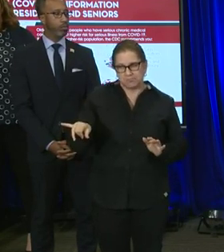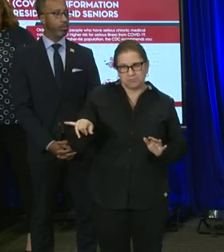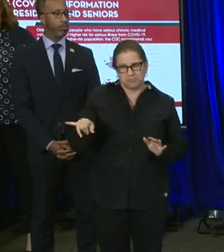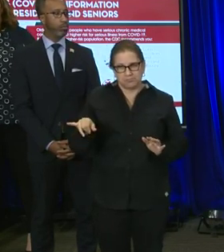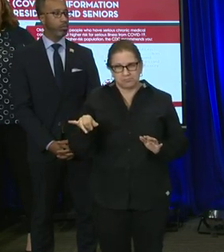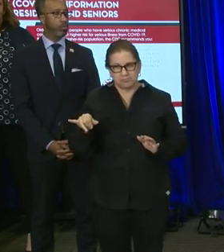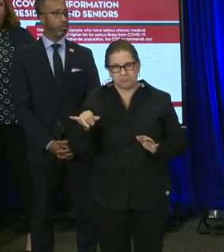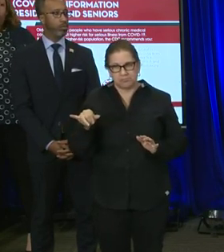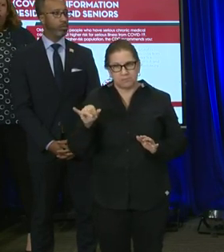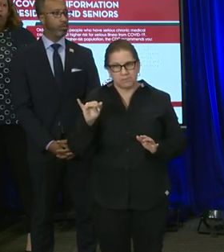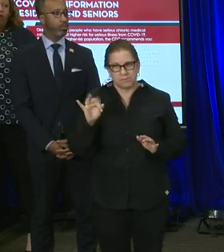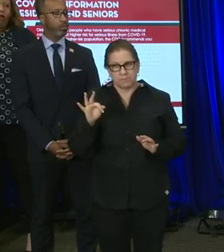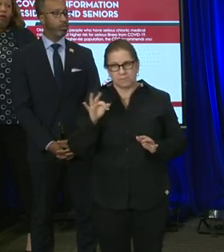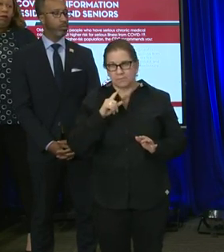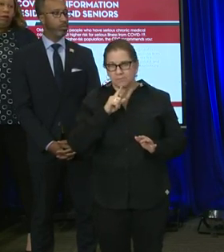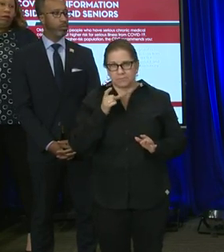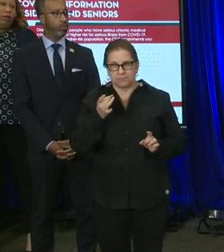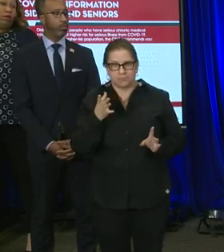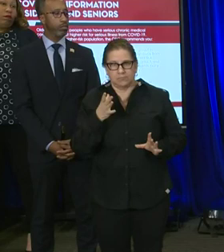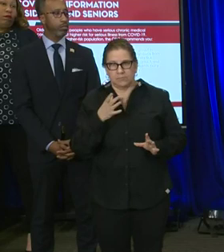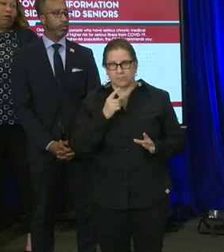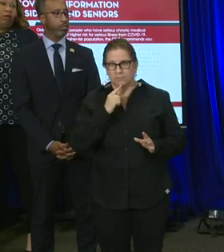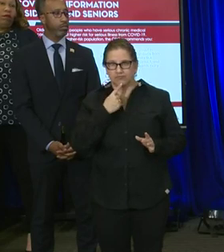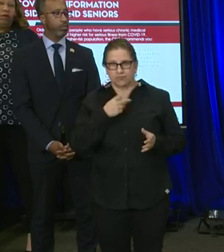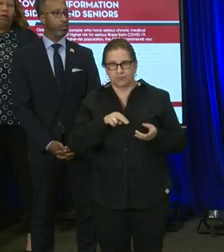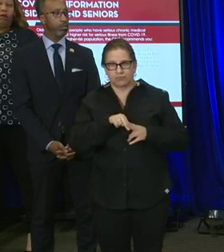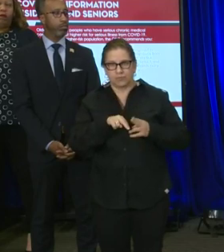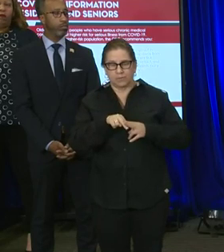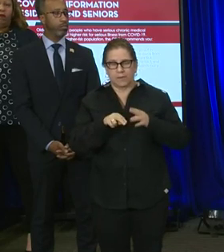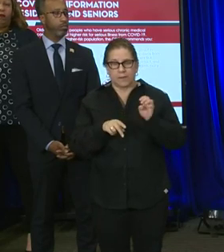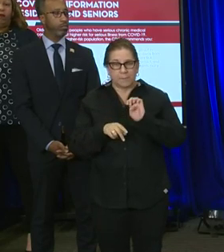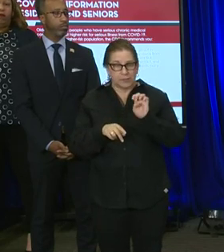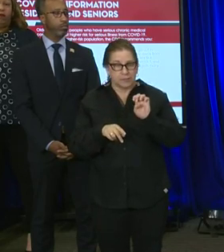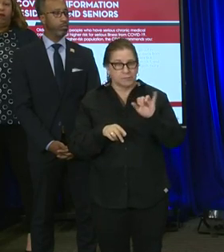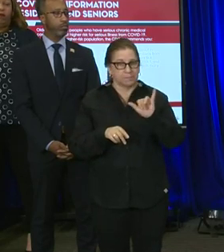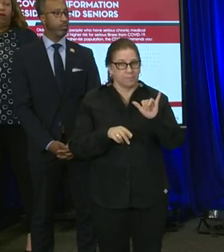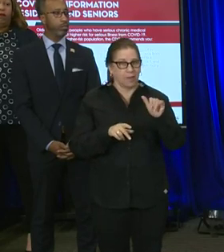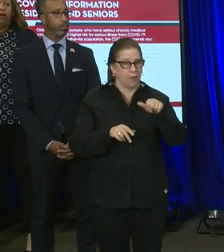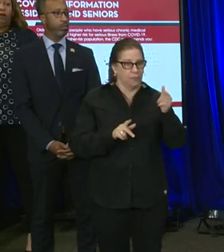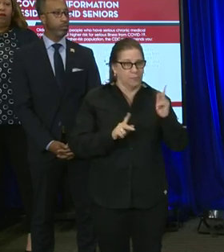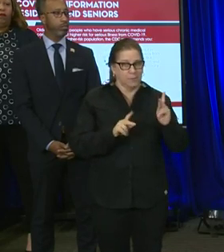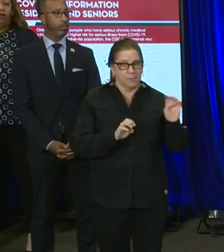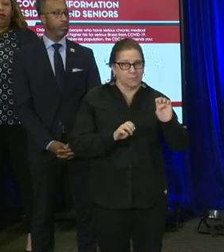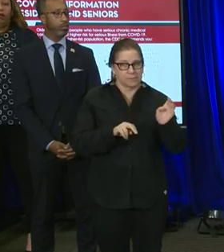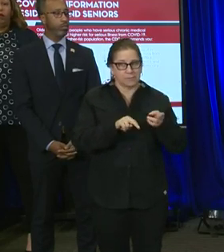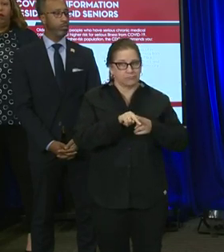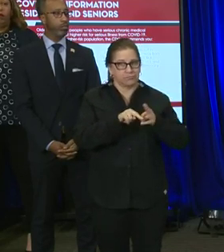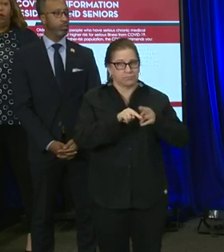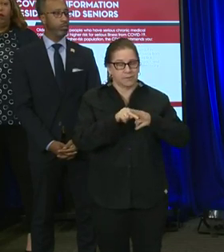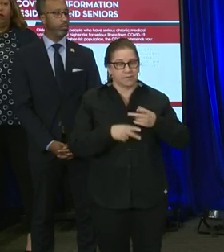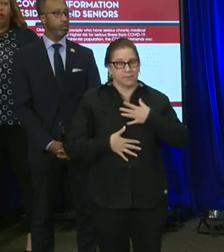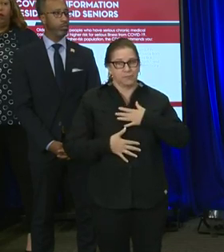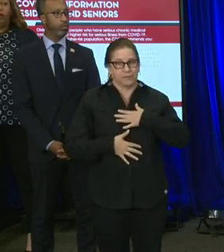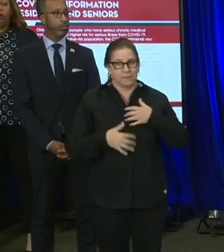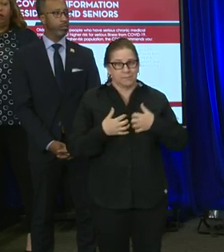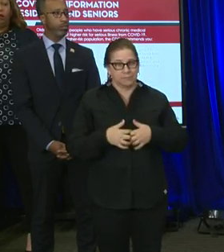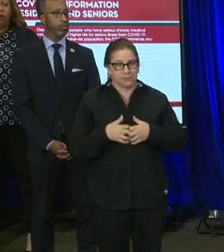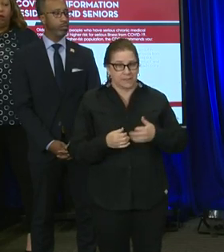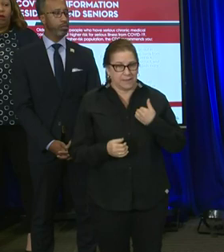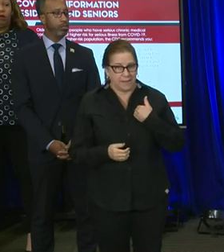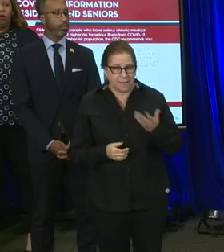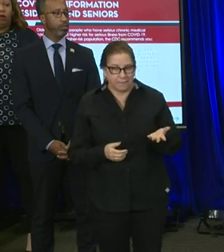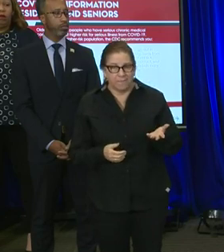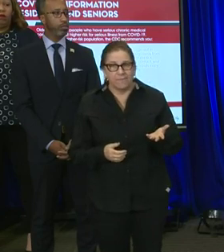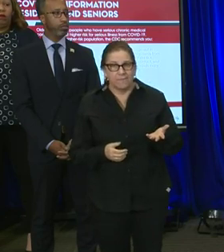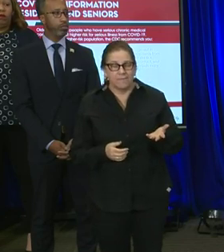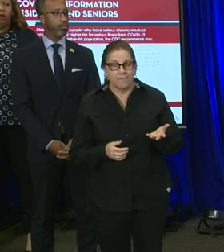healthcare resources. We have also assessed that the number of ventilators in the District of Columbia exceeds the number of